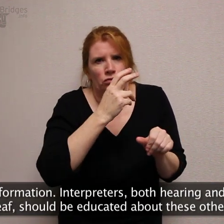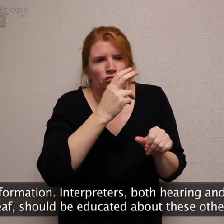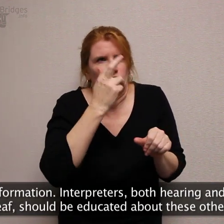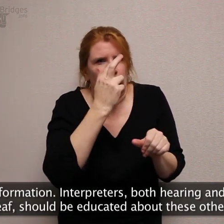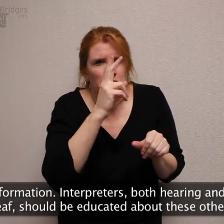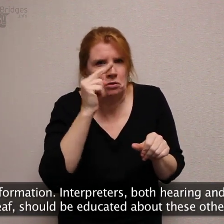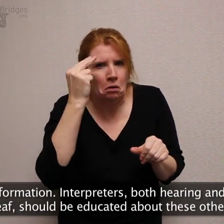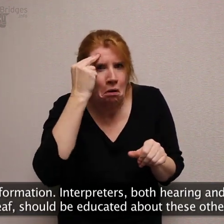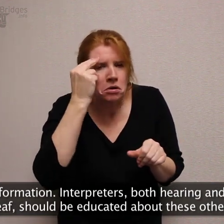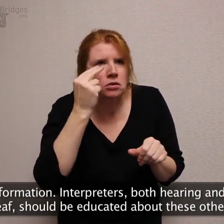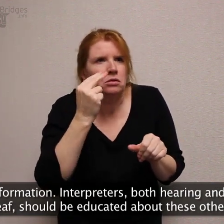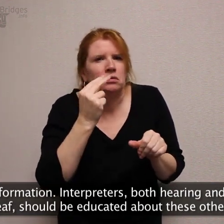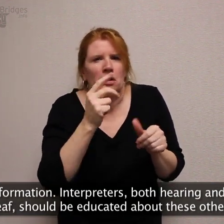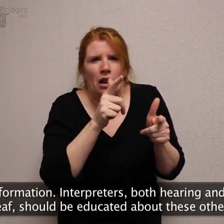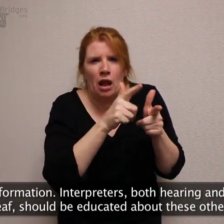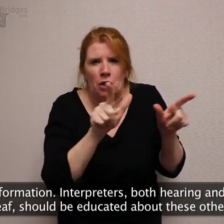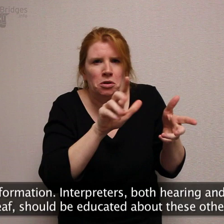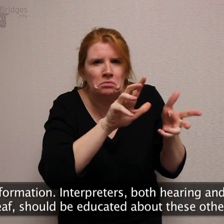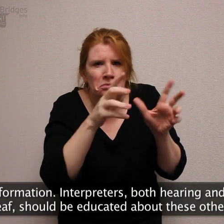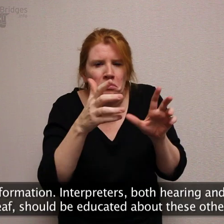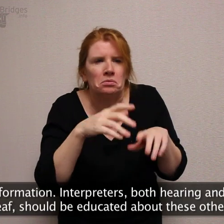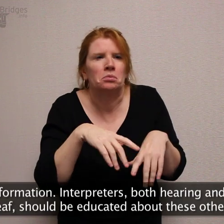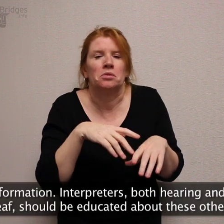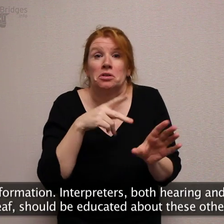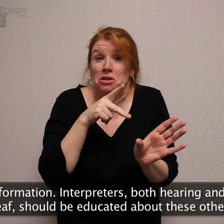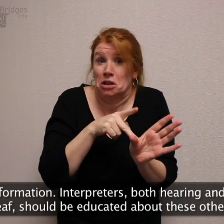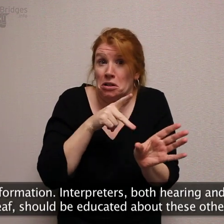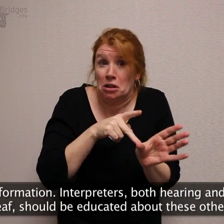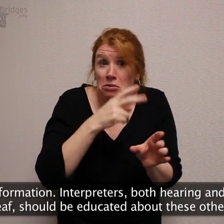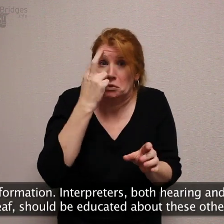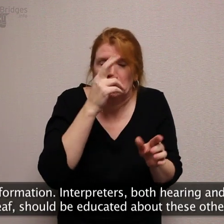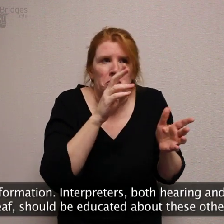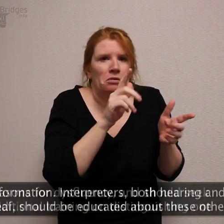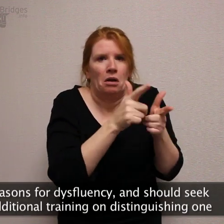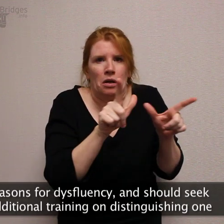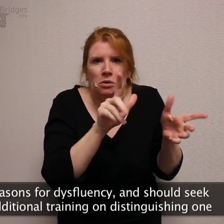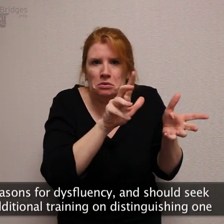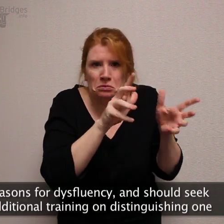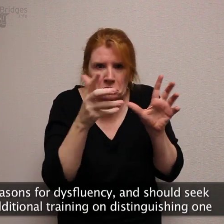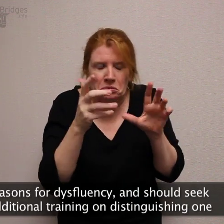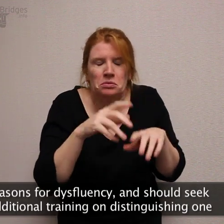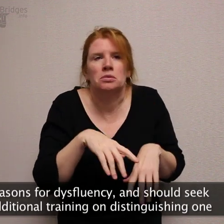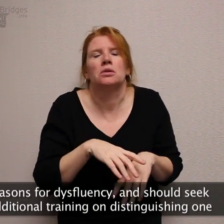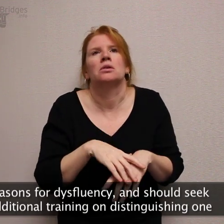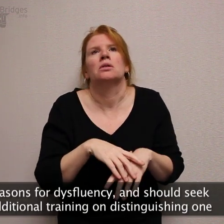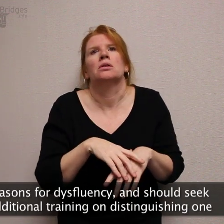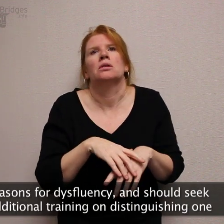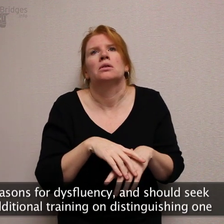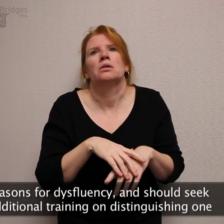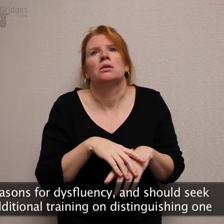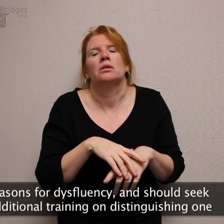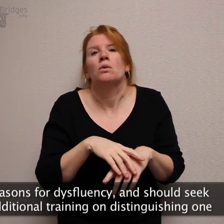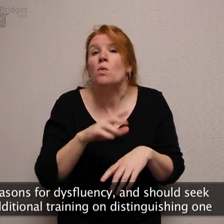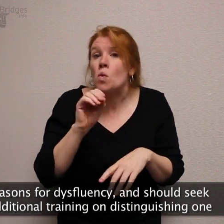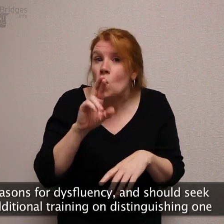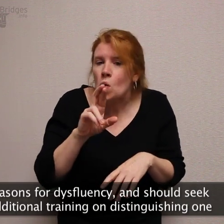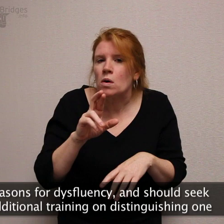Interpreters, both hearing and deaf, should be educated about these other reasons for dysfluency and should